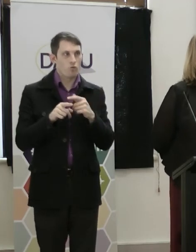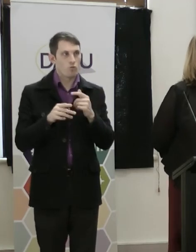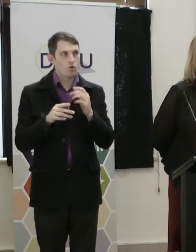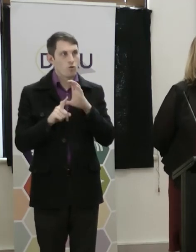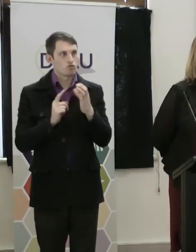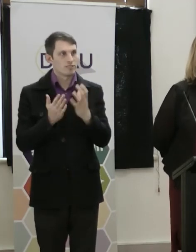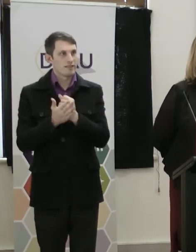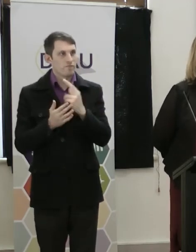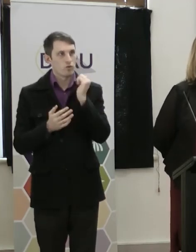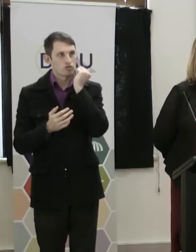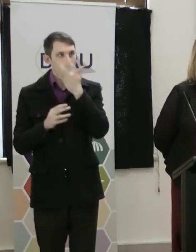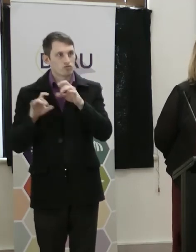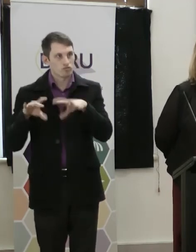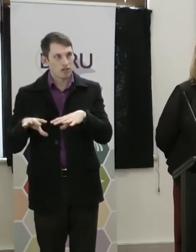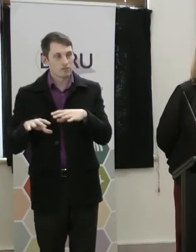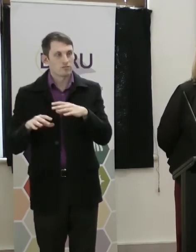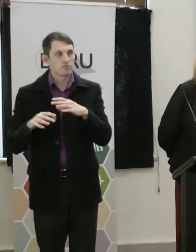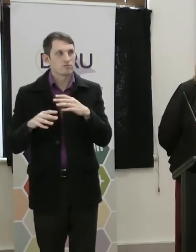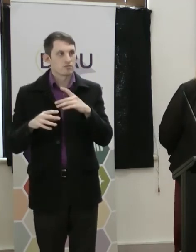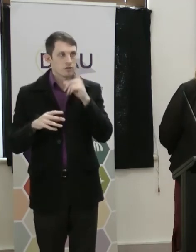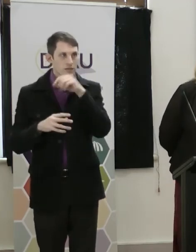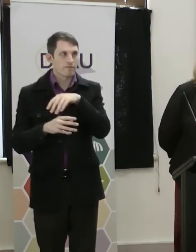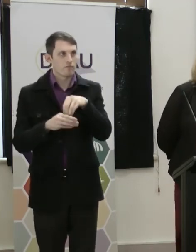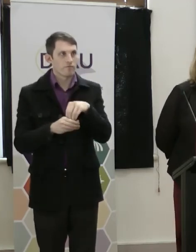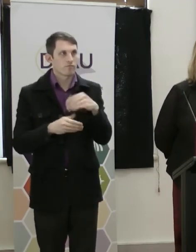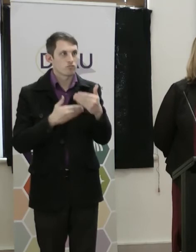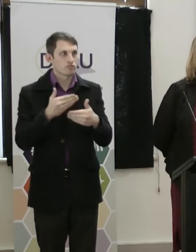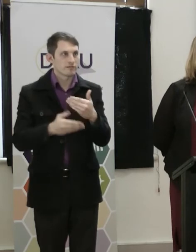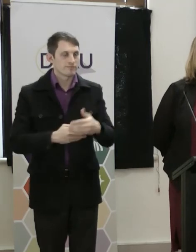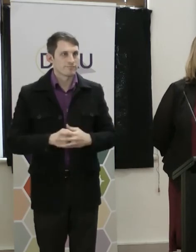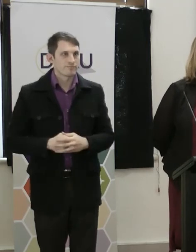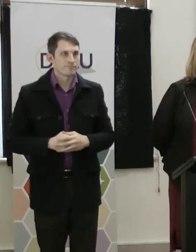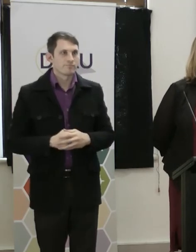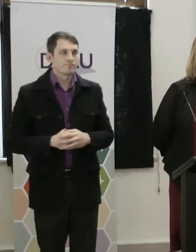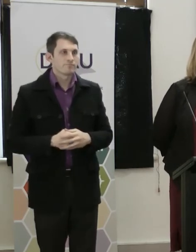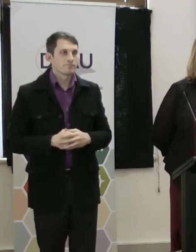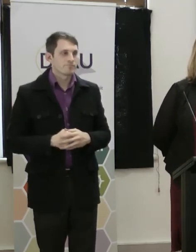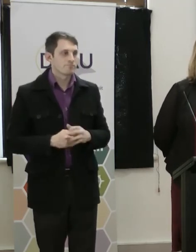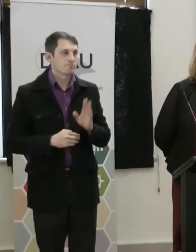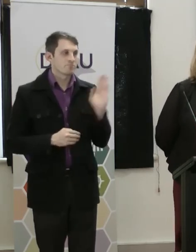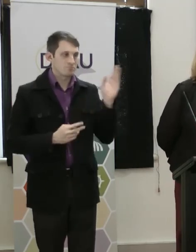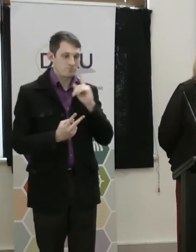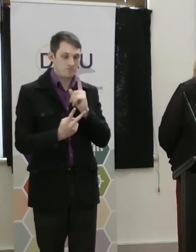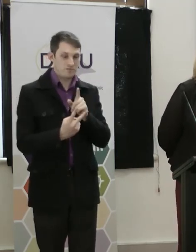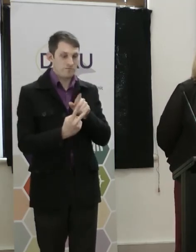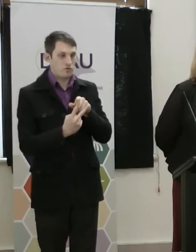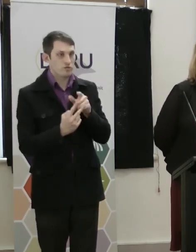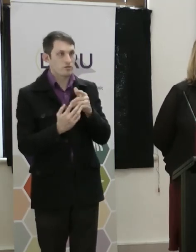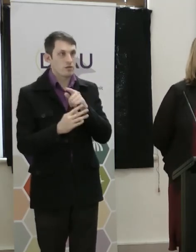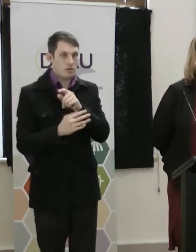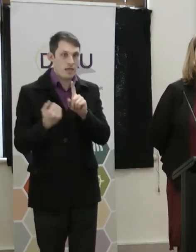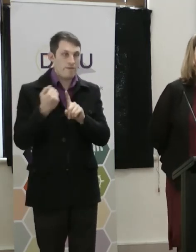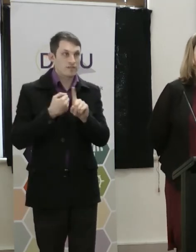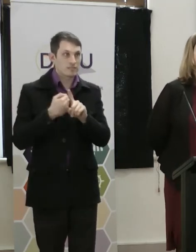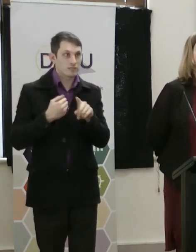Australians to also participate in the complaint process? Okay, so the first part of your question in terms of how we involve advocates in our